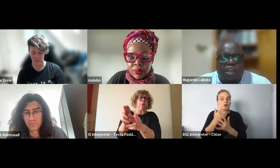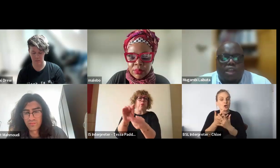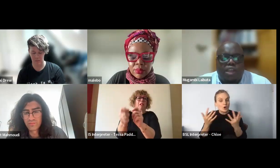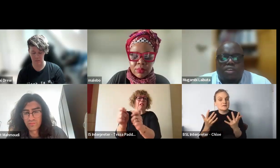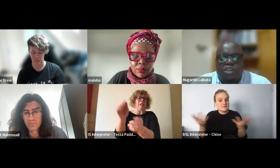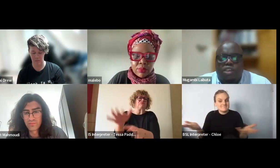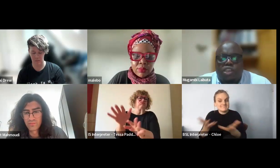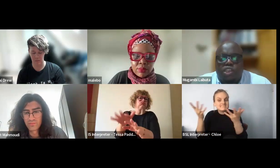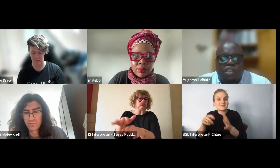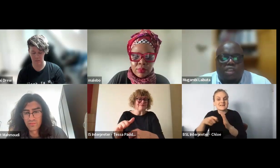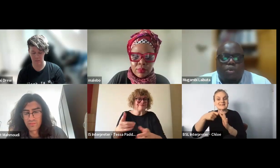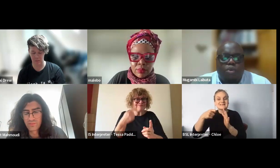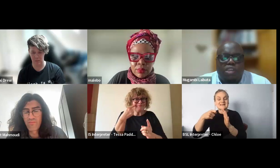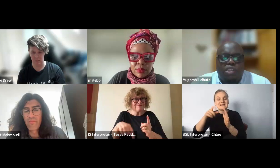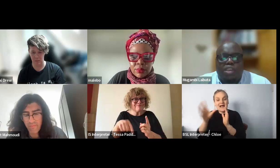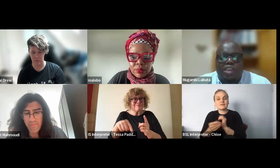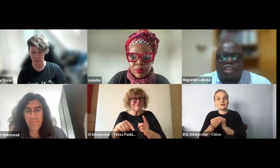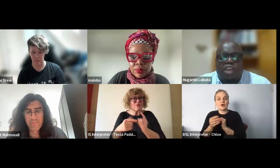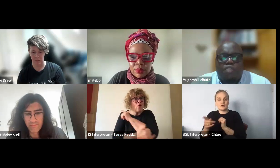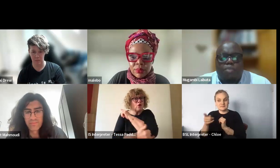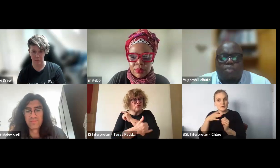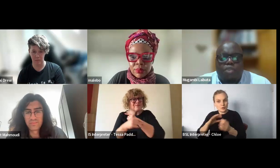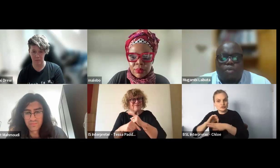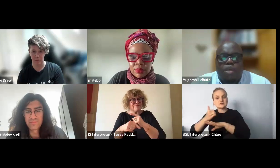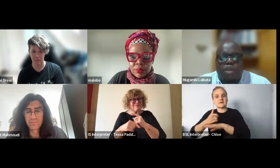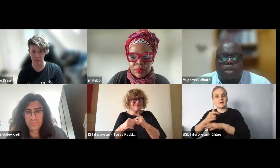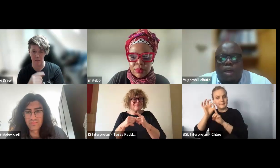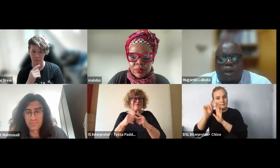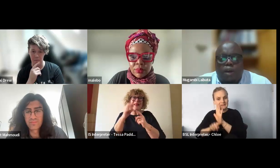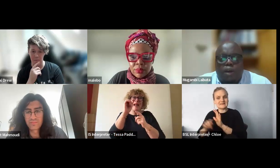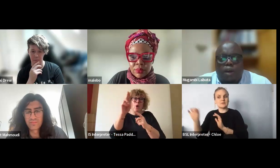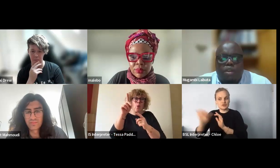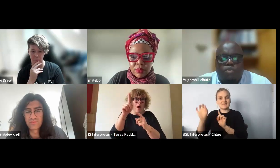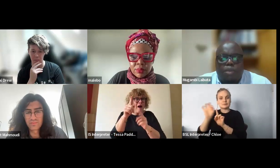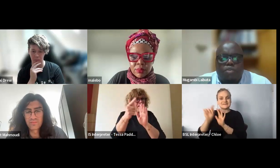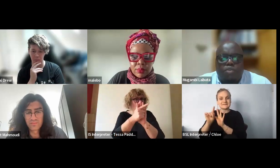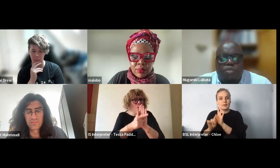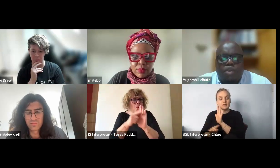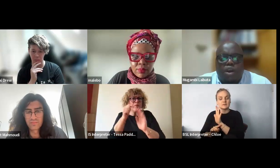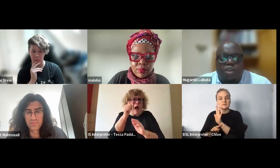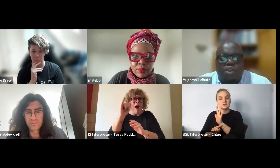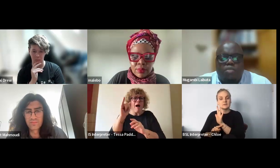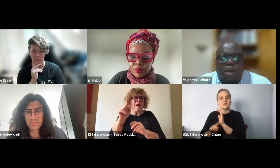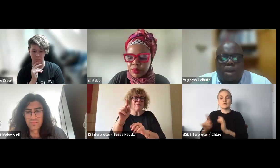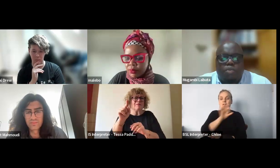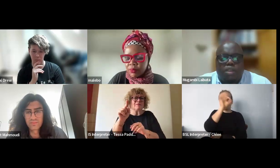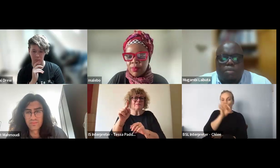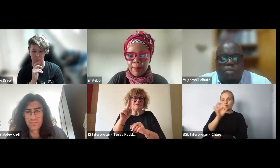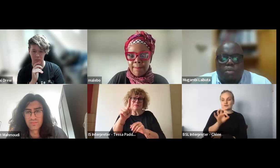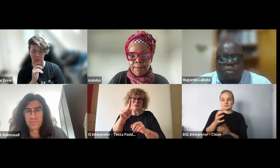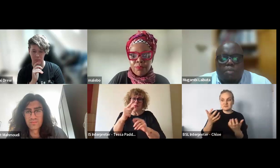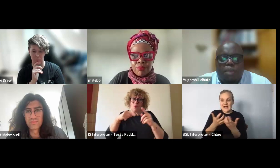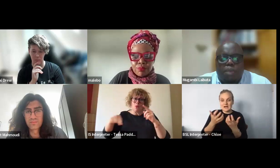in Africa, let's have a strategy, or let's have a policy, or let's just have some principles. And so my question, how did this pan